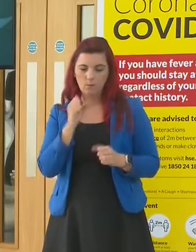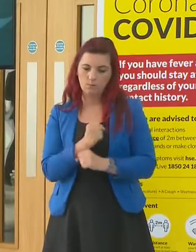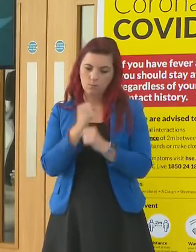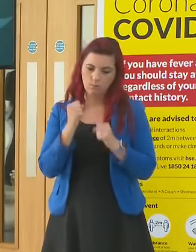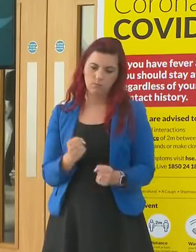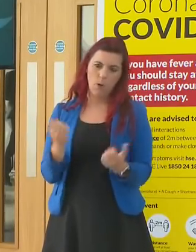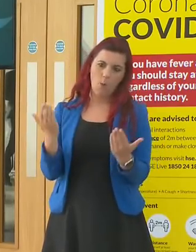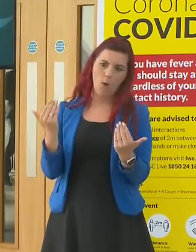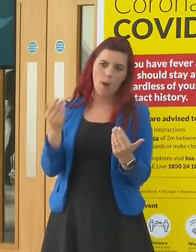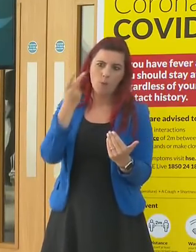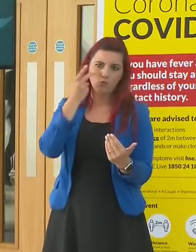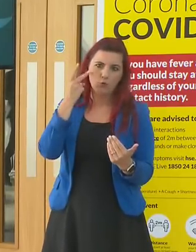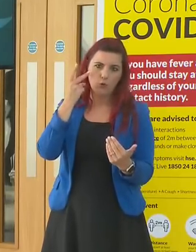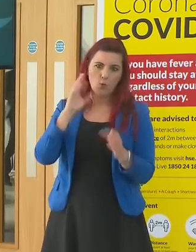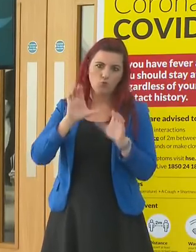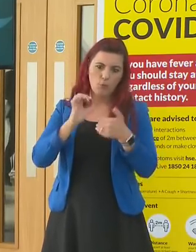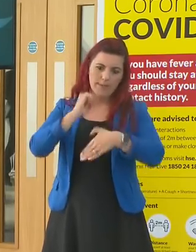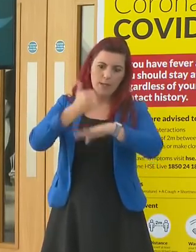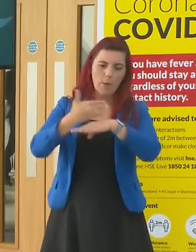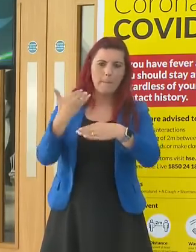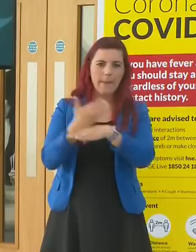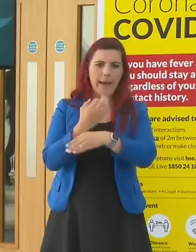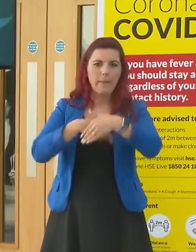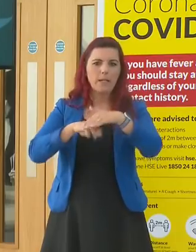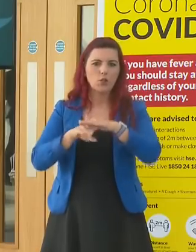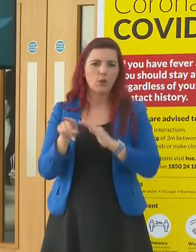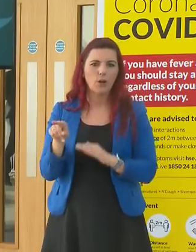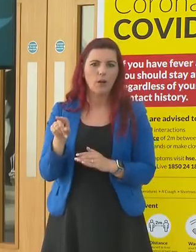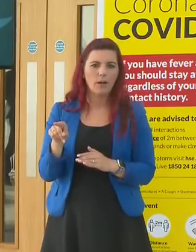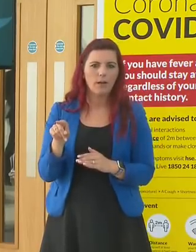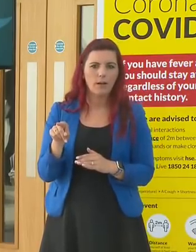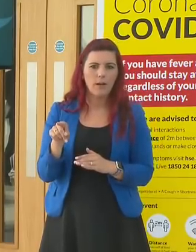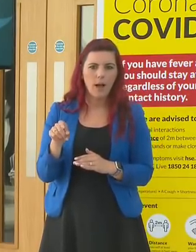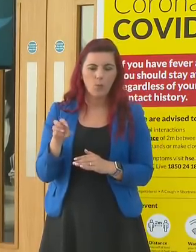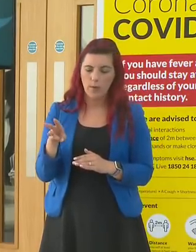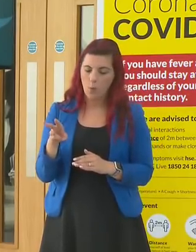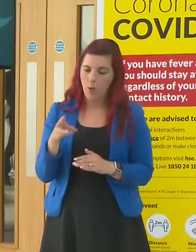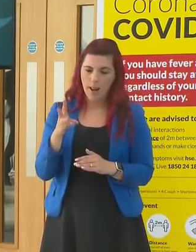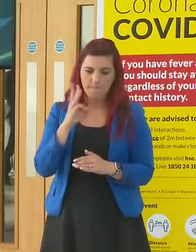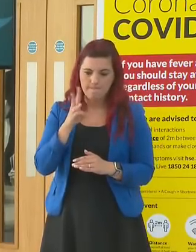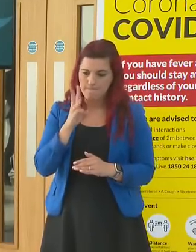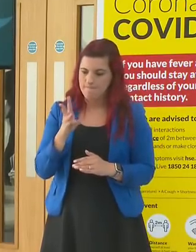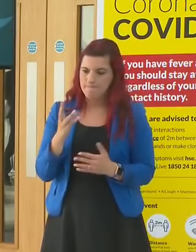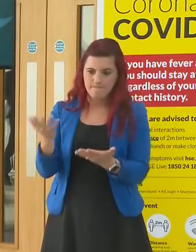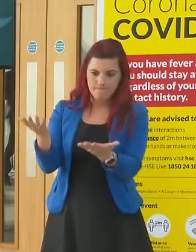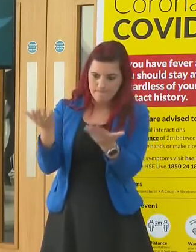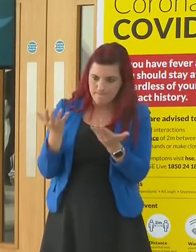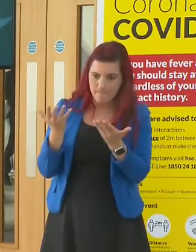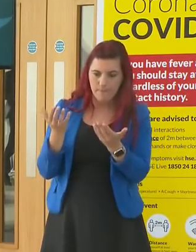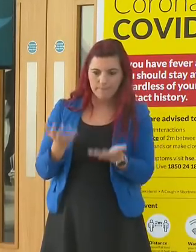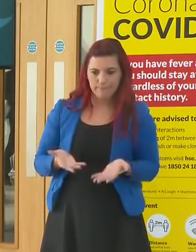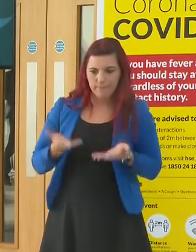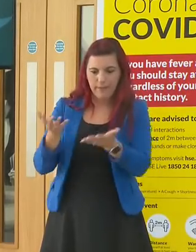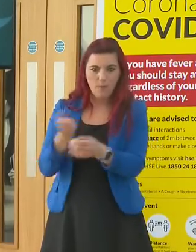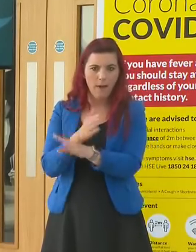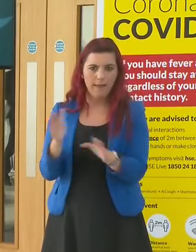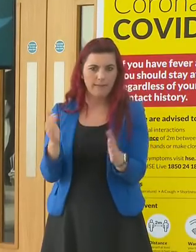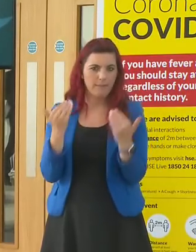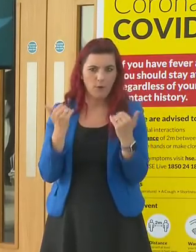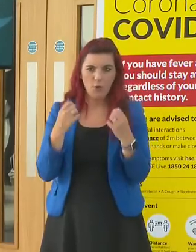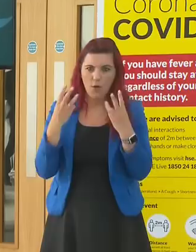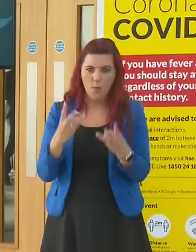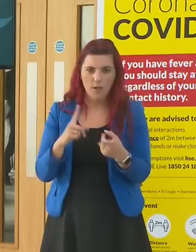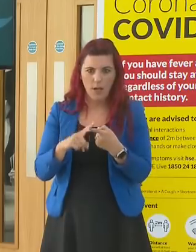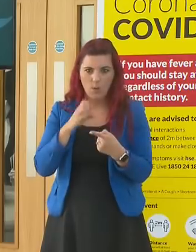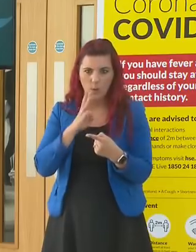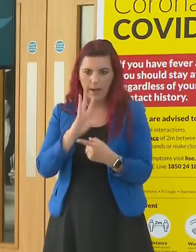the review group established by the Minister, and we will hugely embrace the workings of that group and contribute as